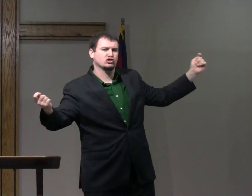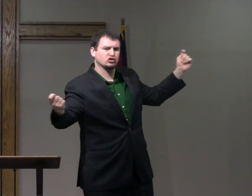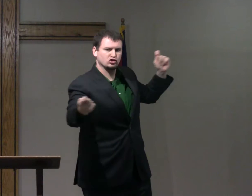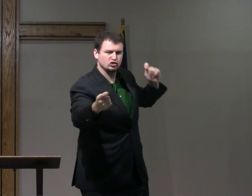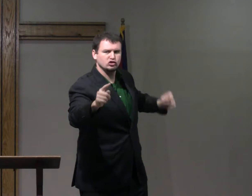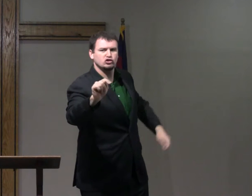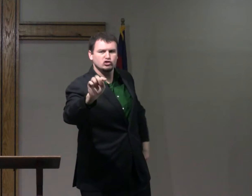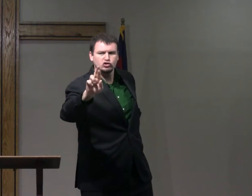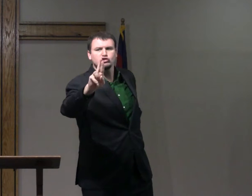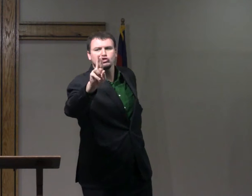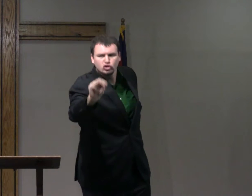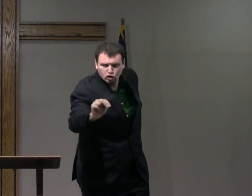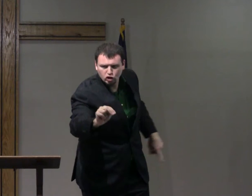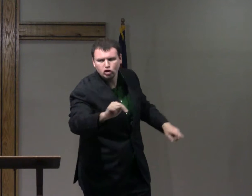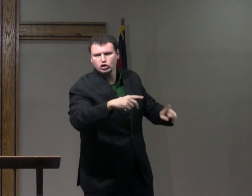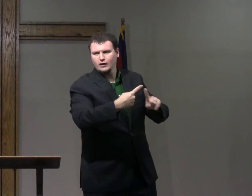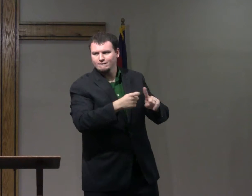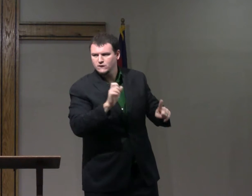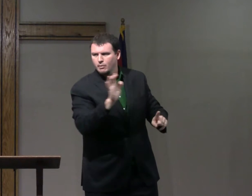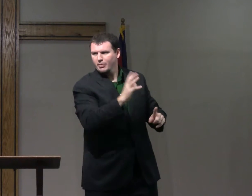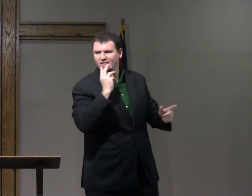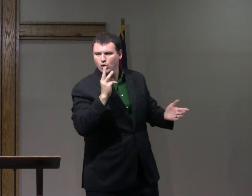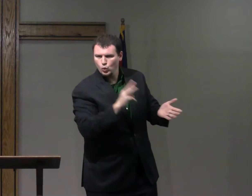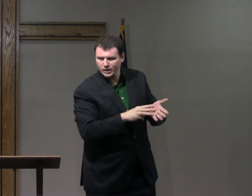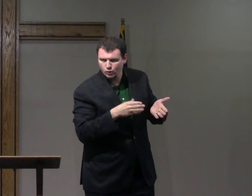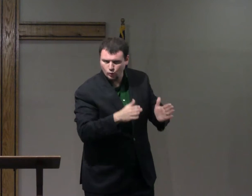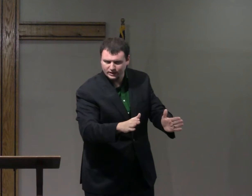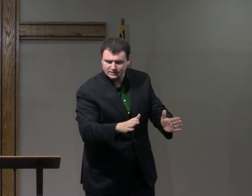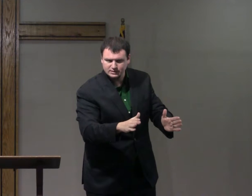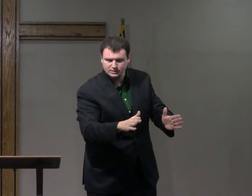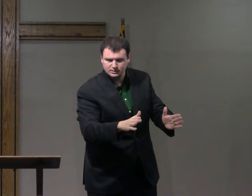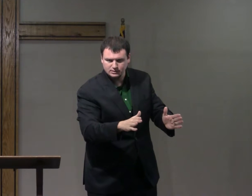and turn from their wicked ways,